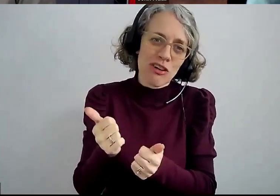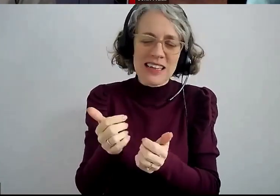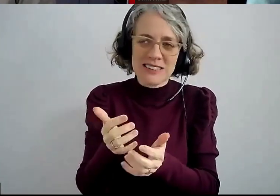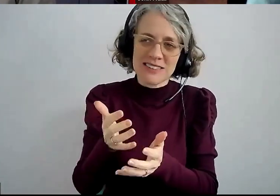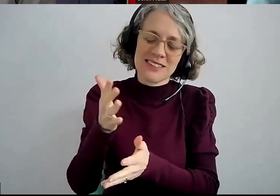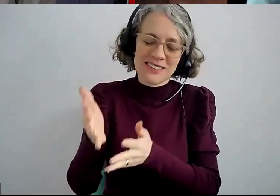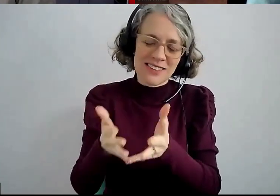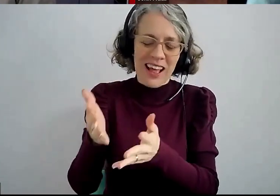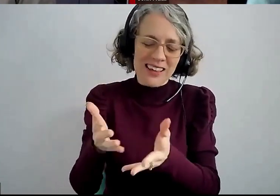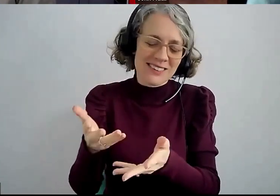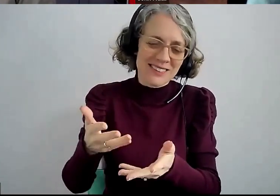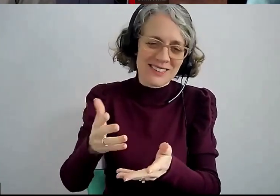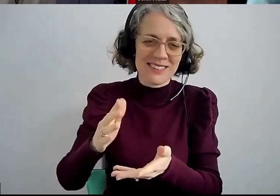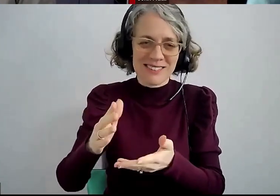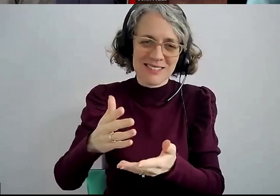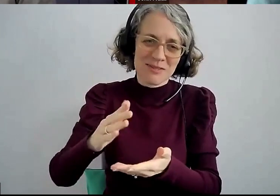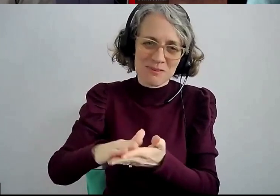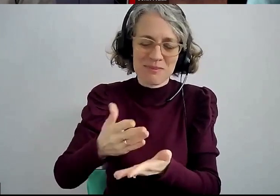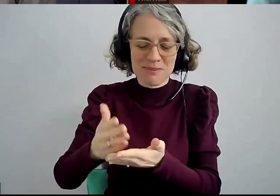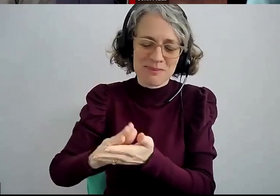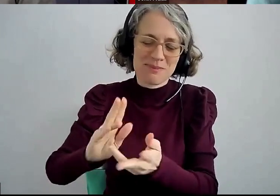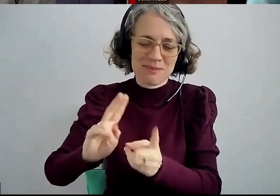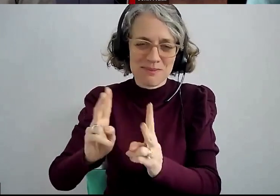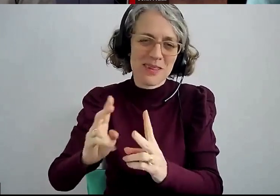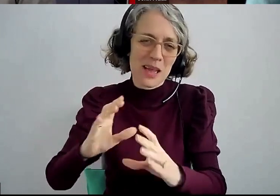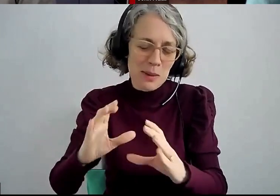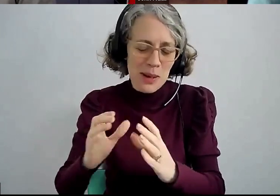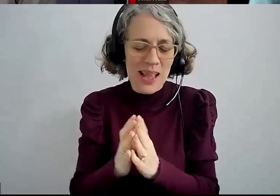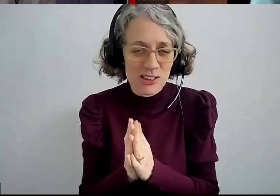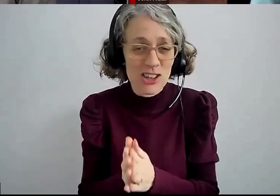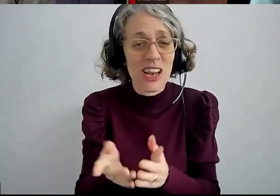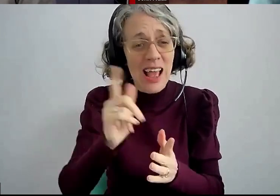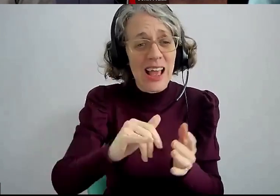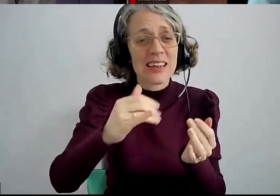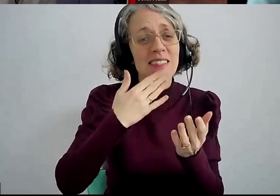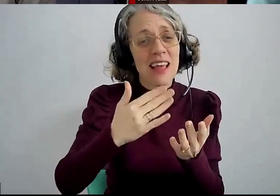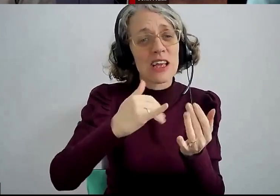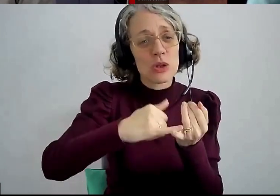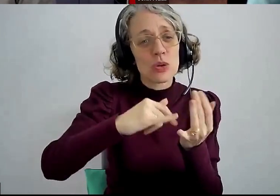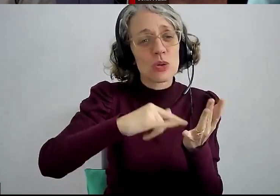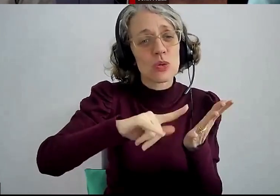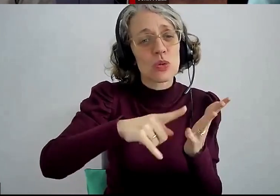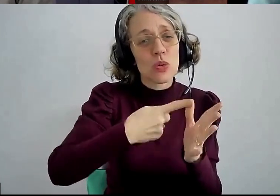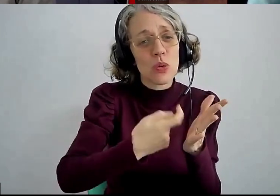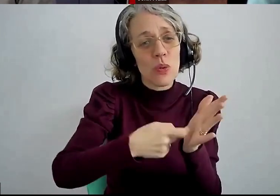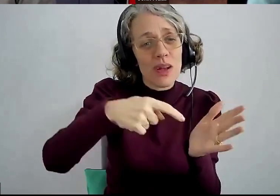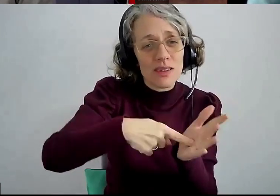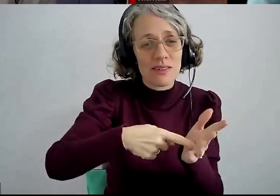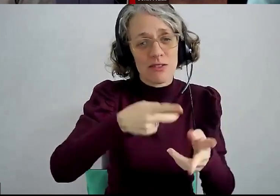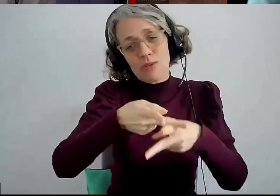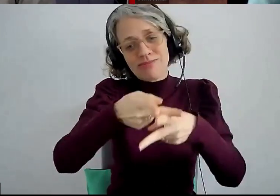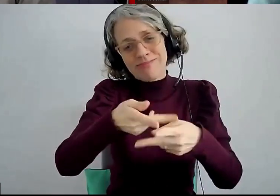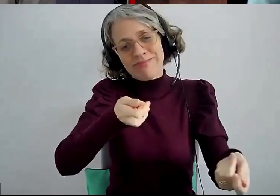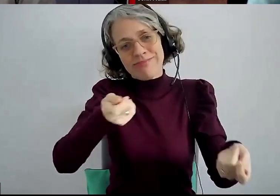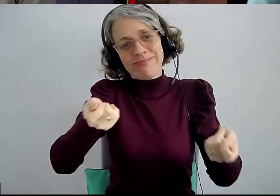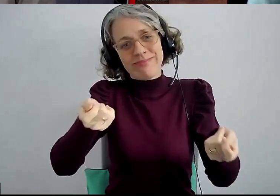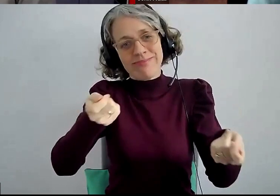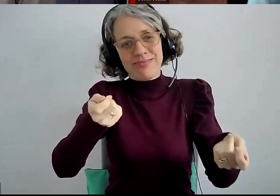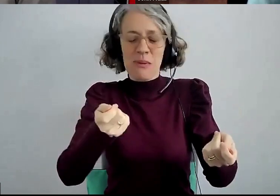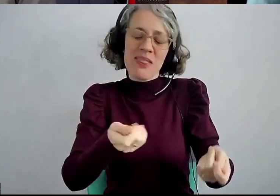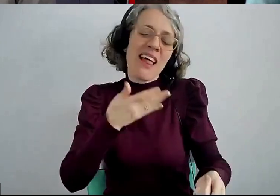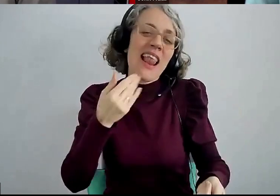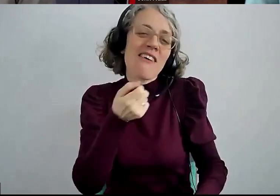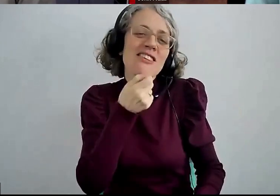languages communication, and to Stuart for presiding over it with that lovely